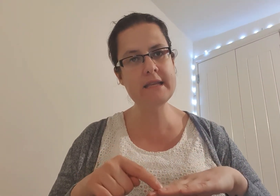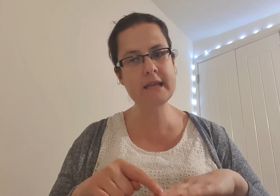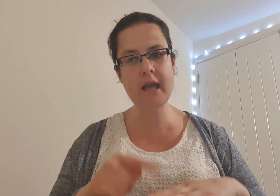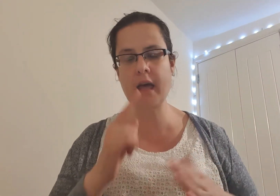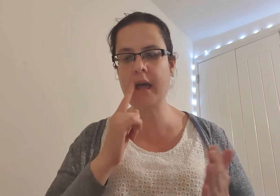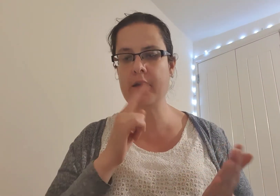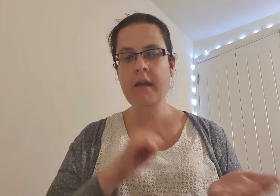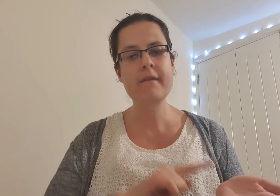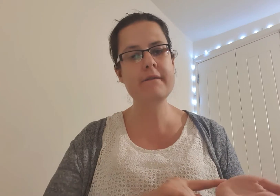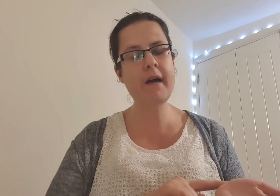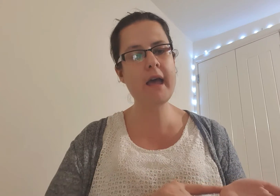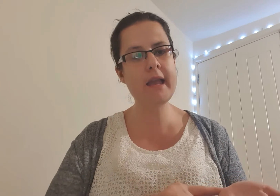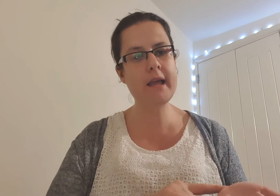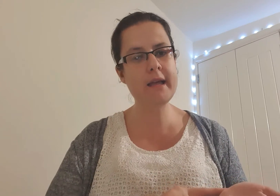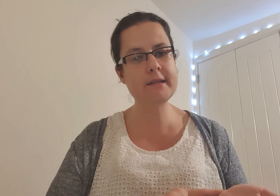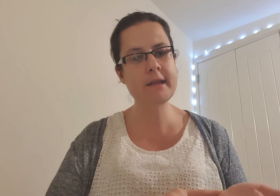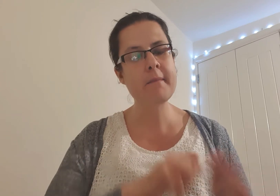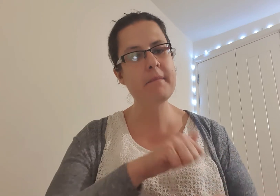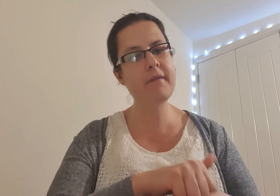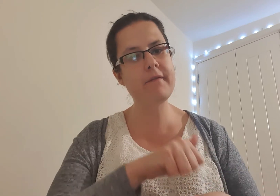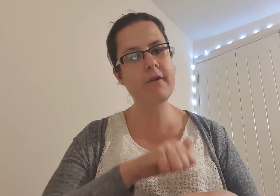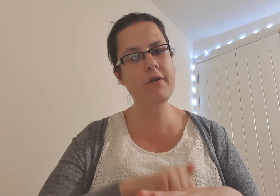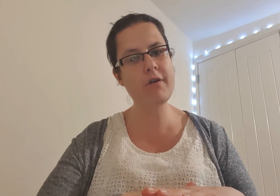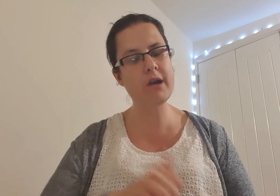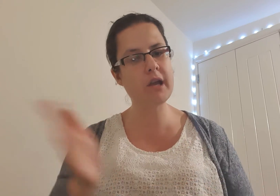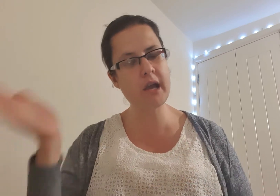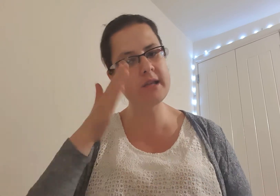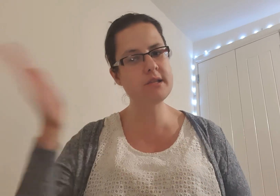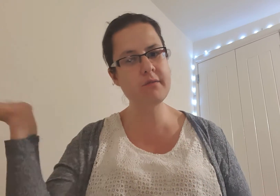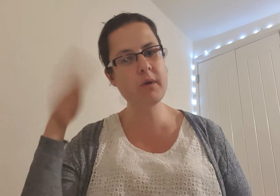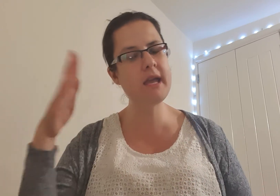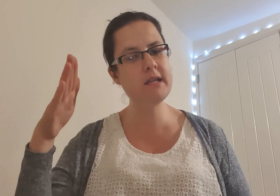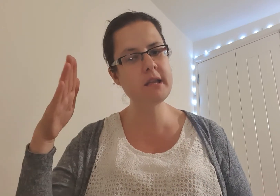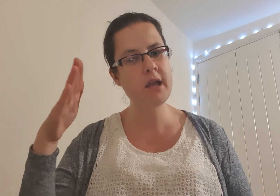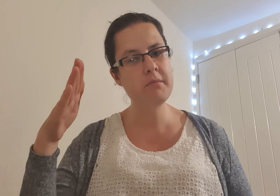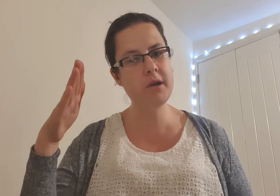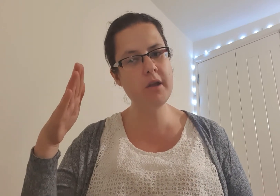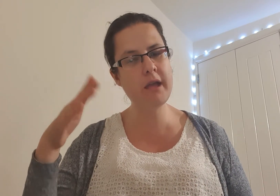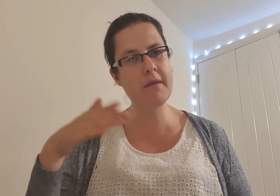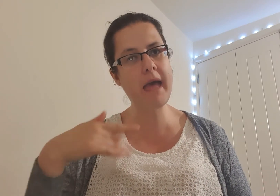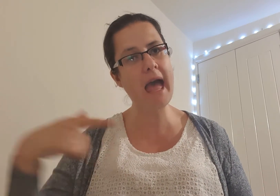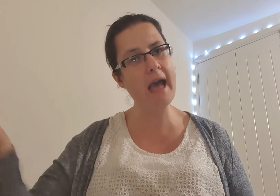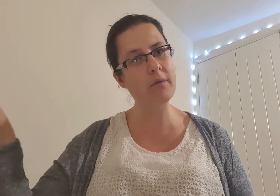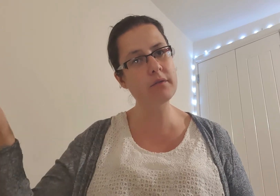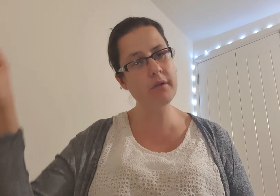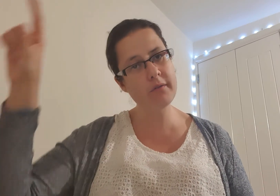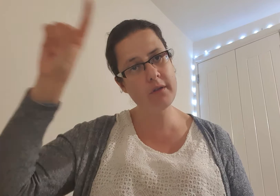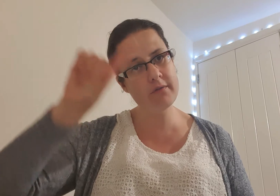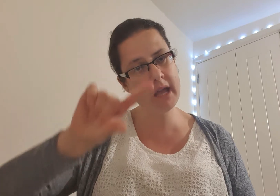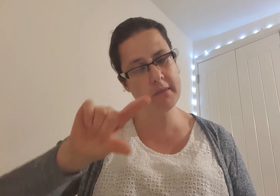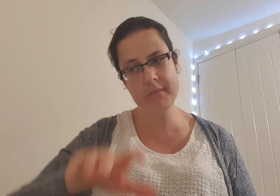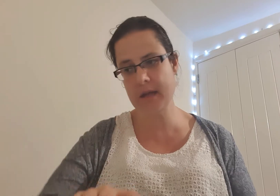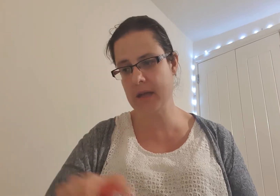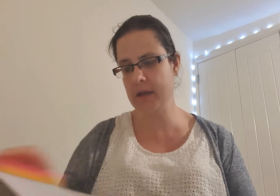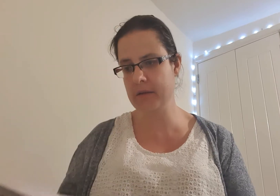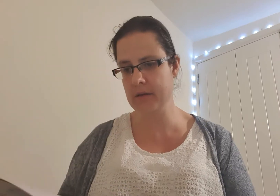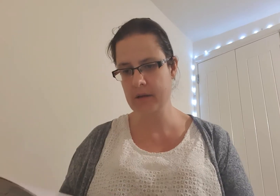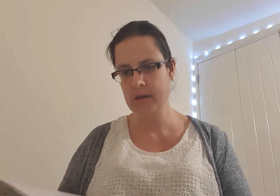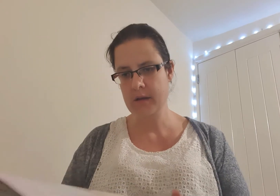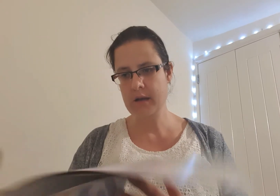indigo, violet, before a gust of wind blew him out of the rainbow.